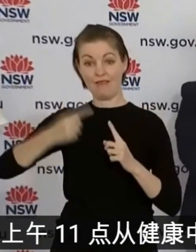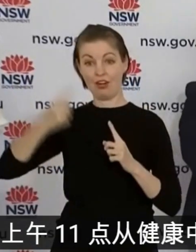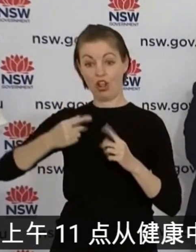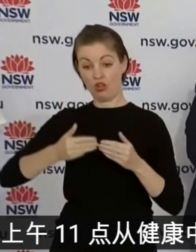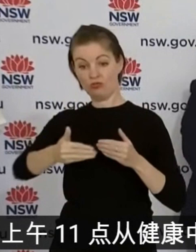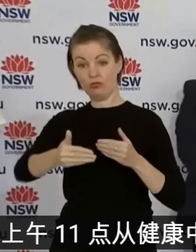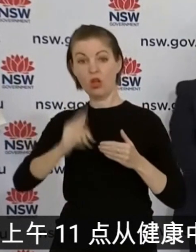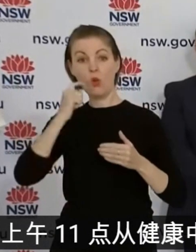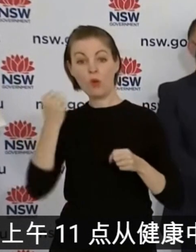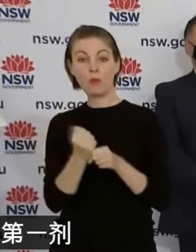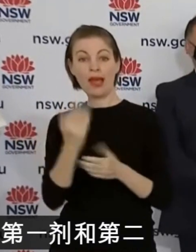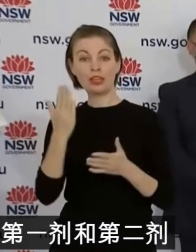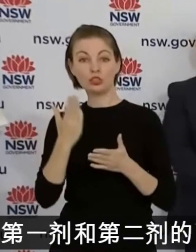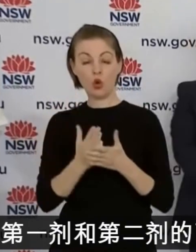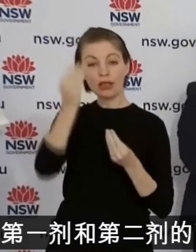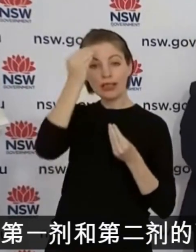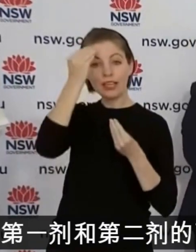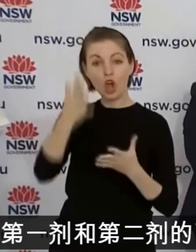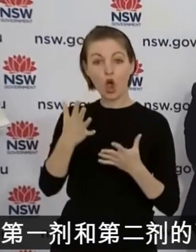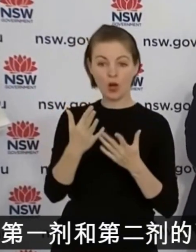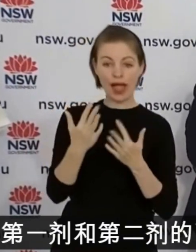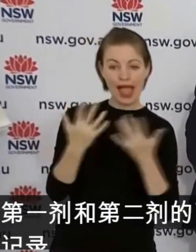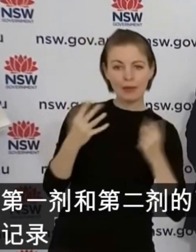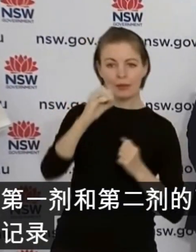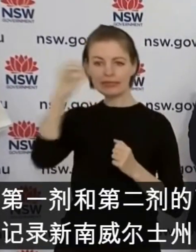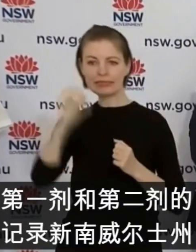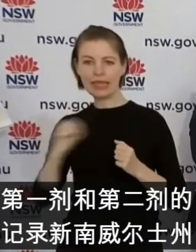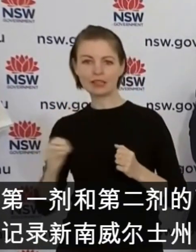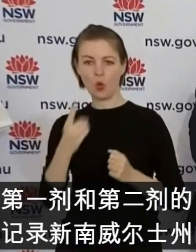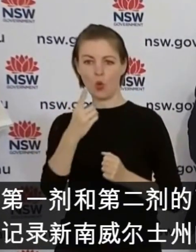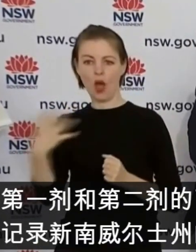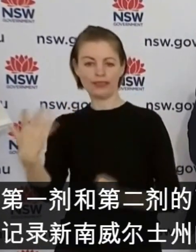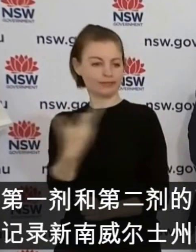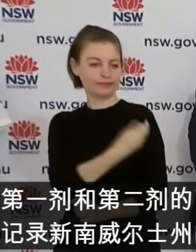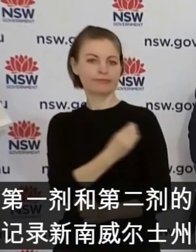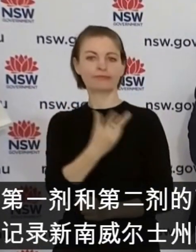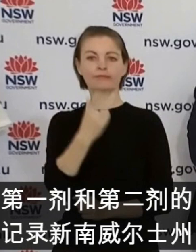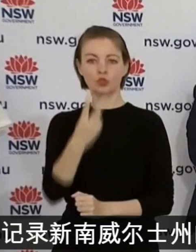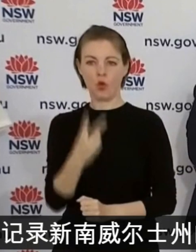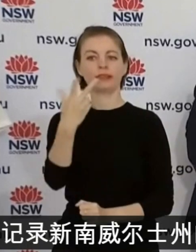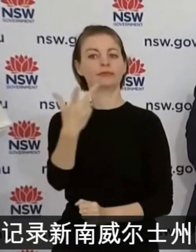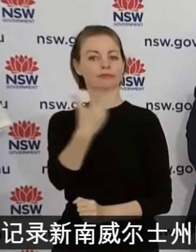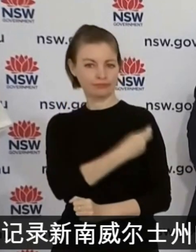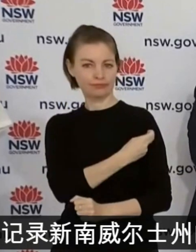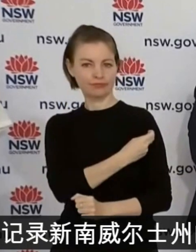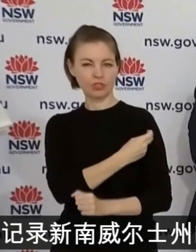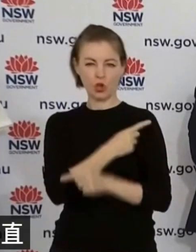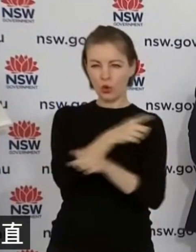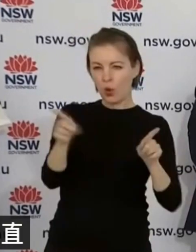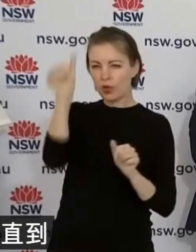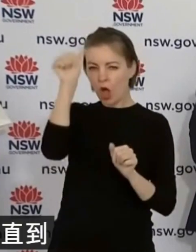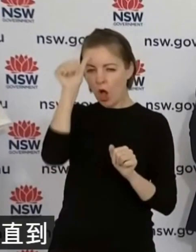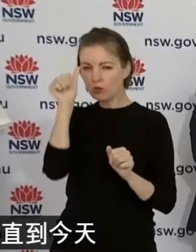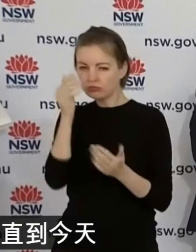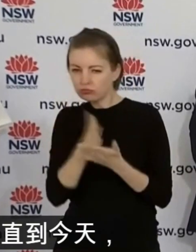running tally of the percentage of first and second doses, so everybody can keep a tally of where New South Wales is exactly up to.